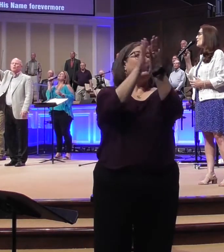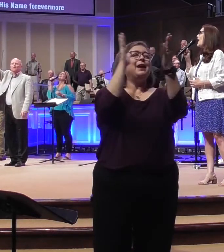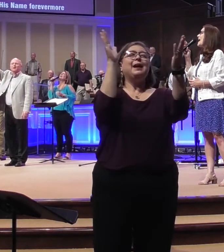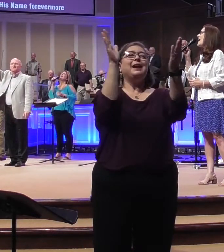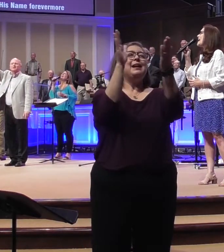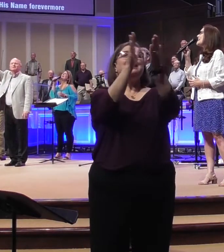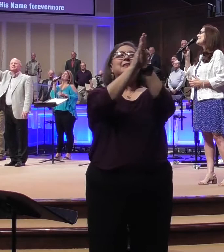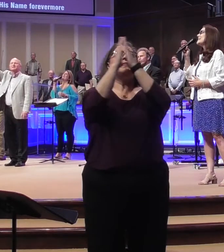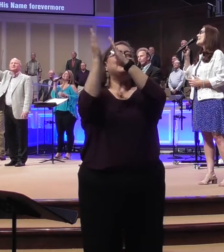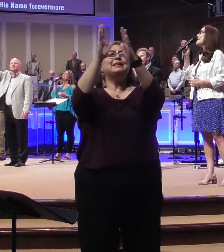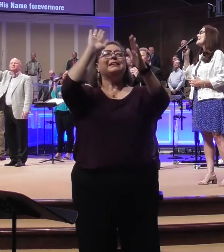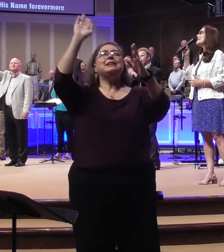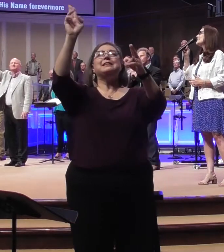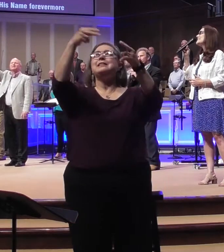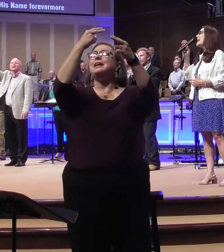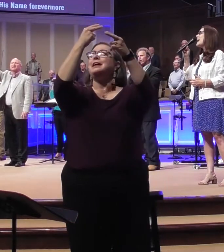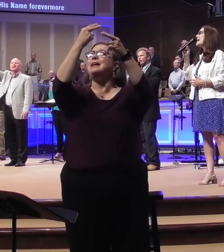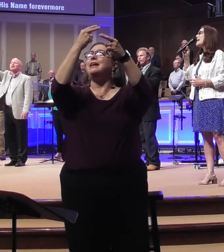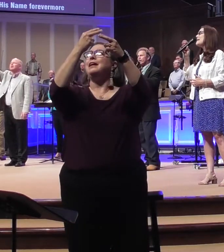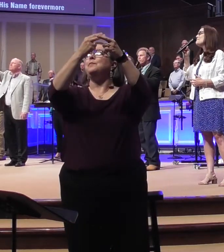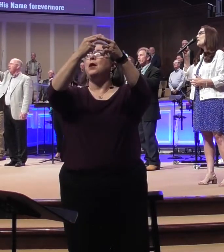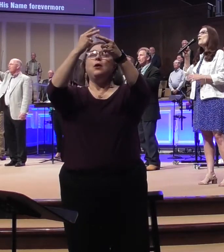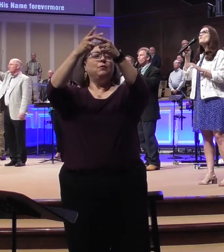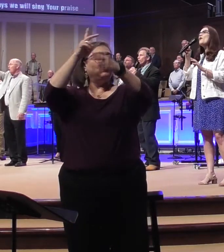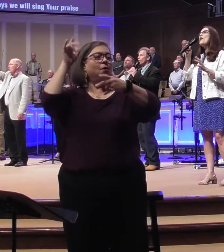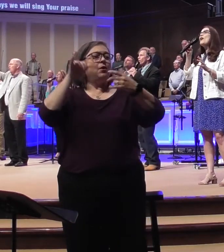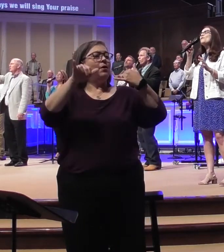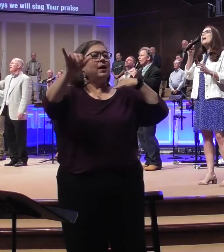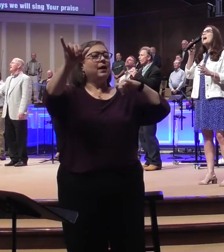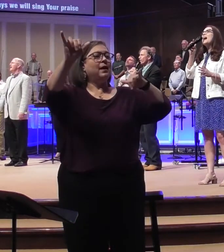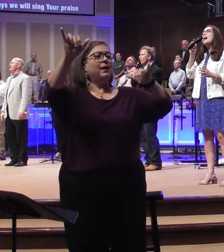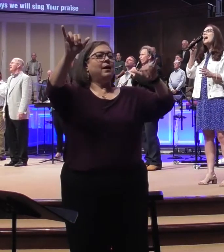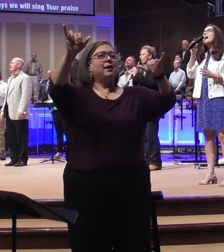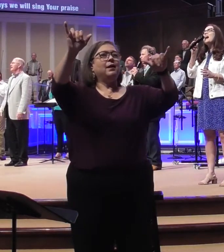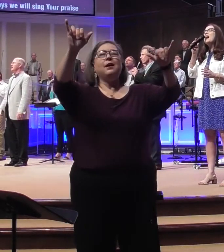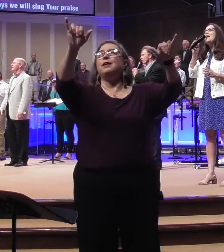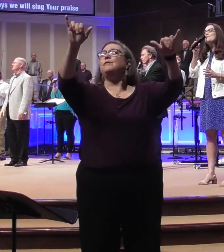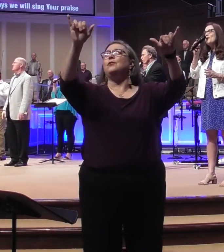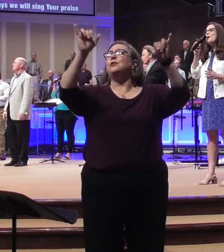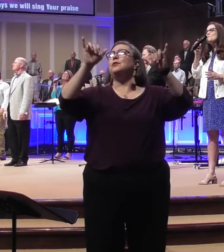Oh, praise His name